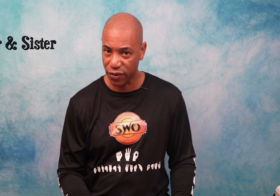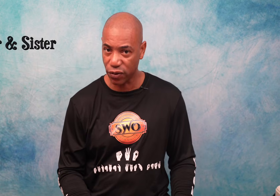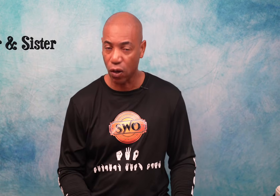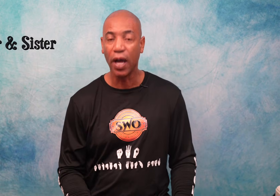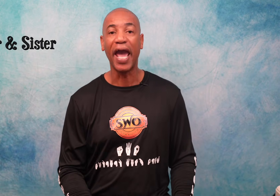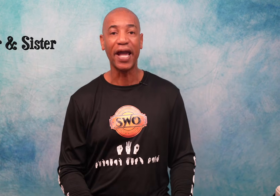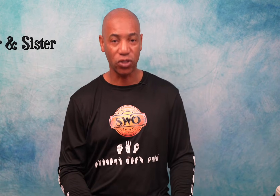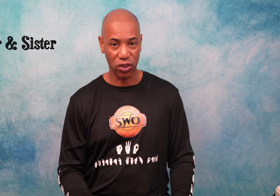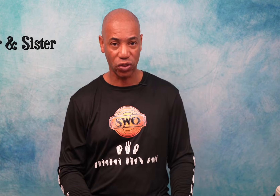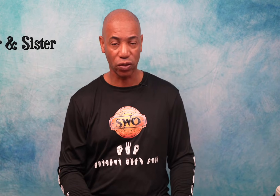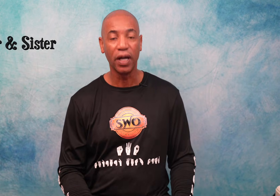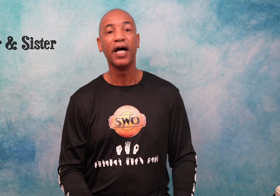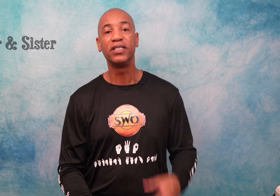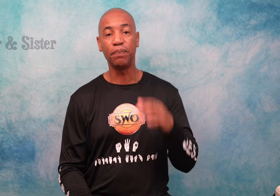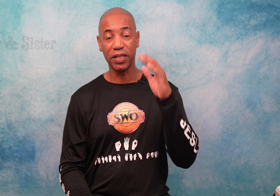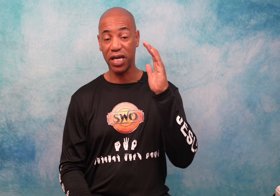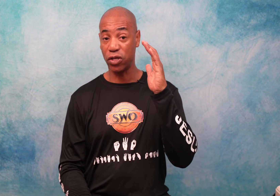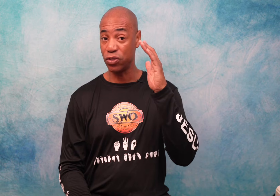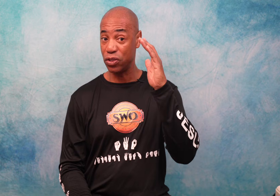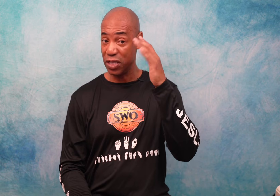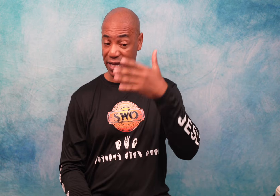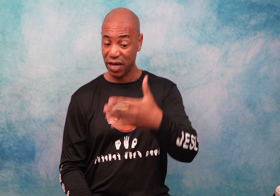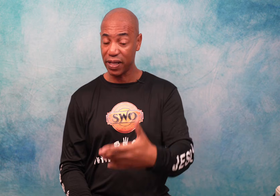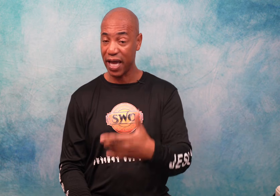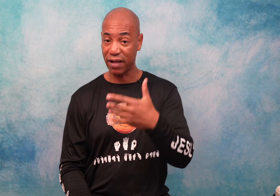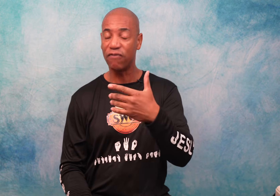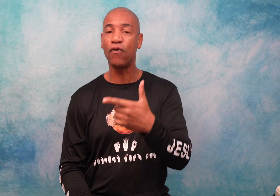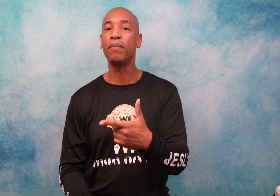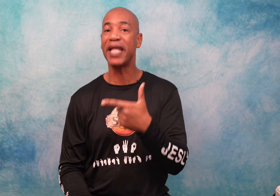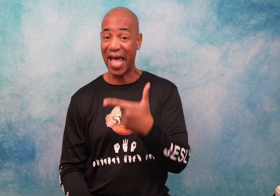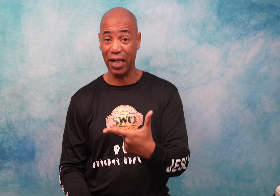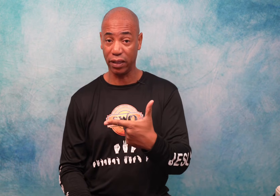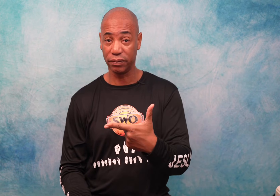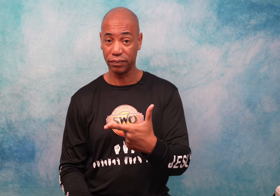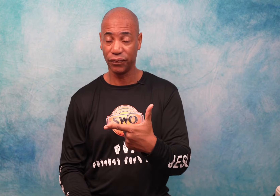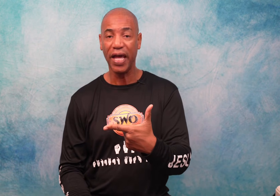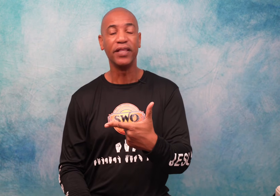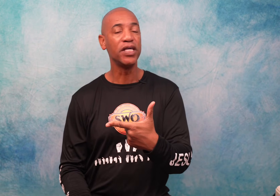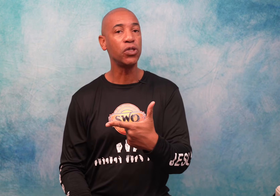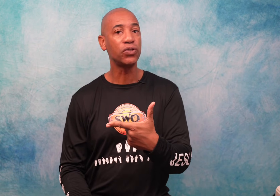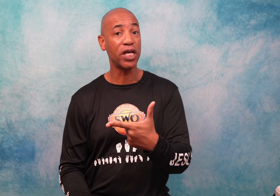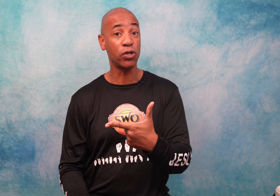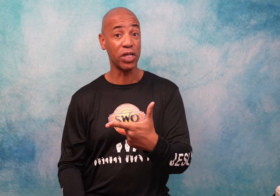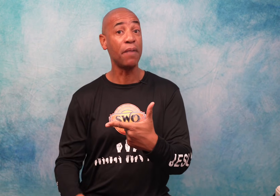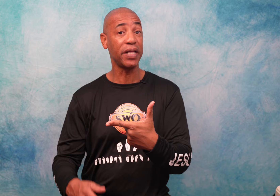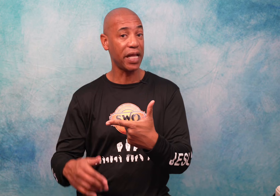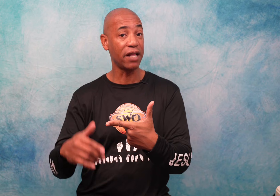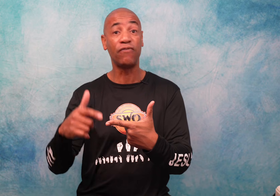brother and sister, simply take your non-dominant hand, form an L. Then you'll take your dominant hand, form